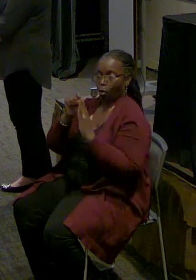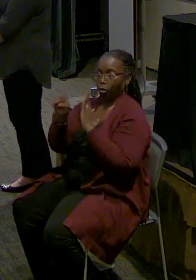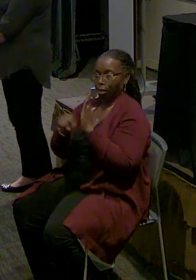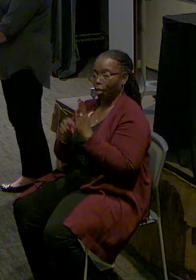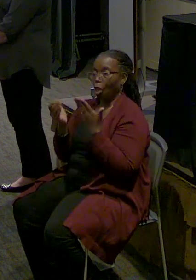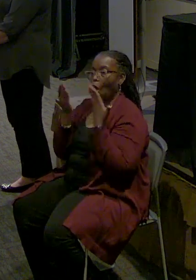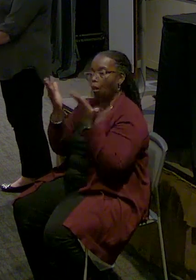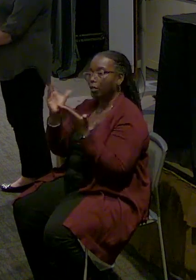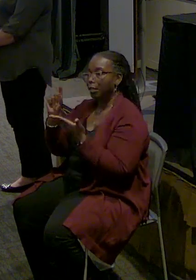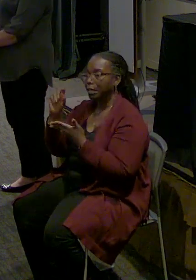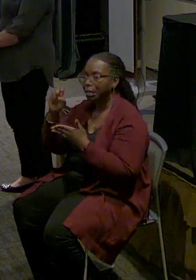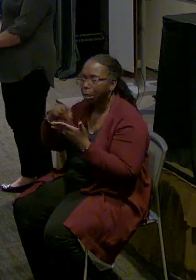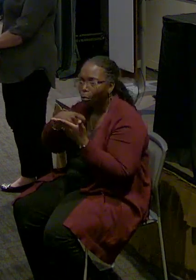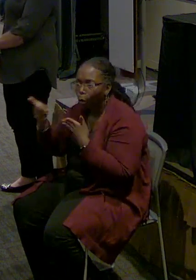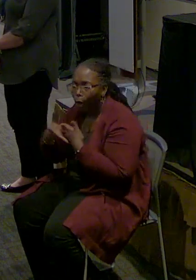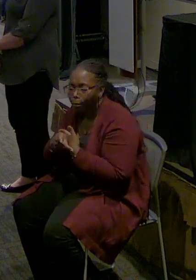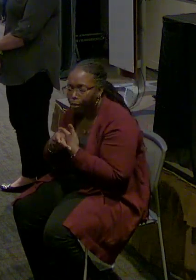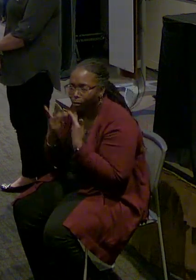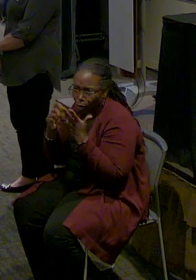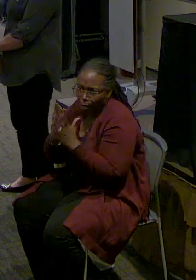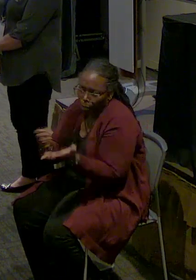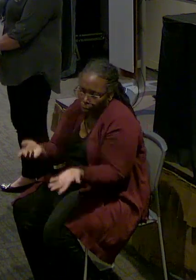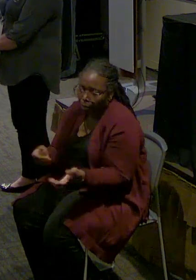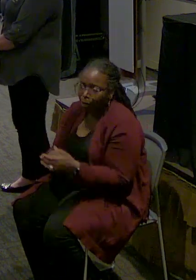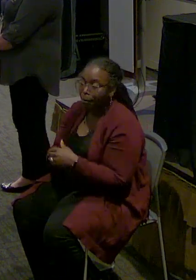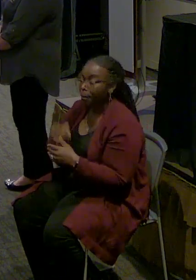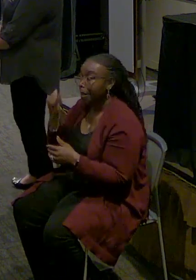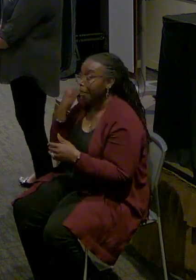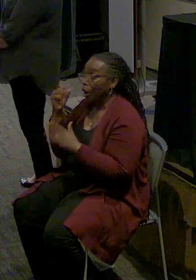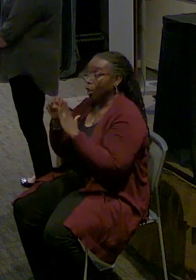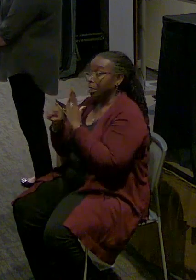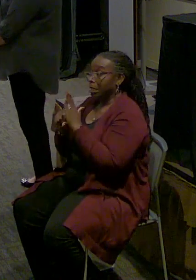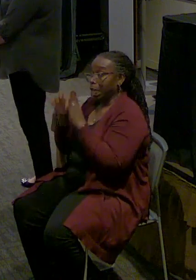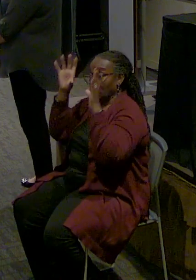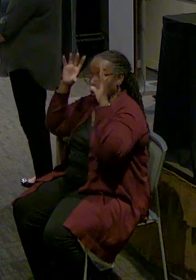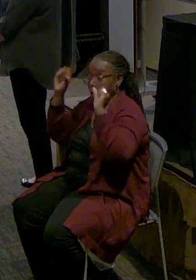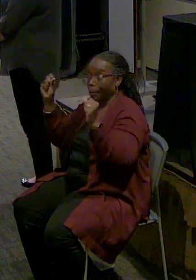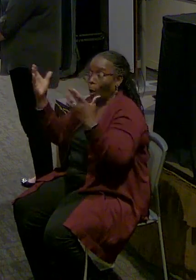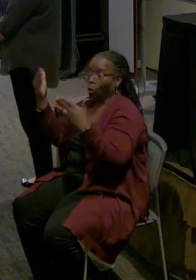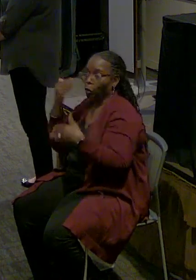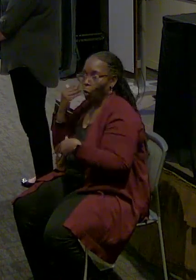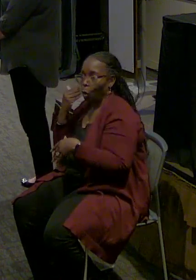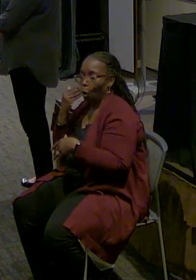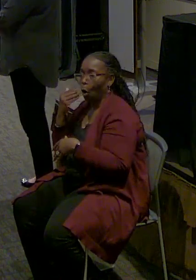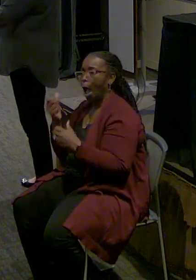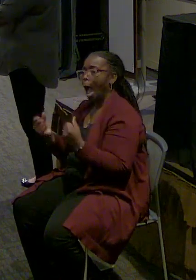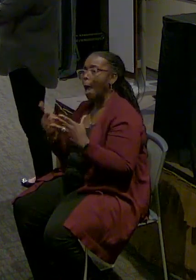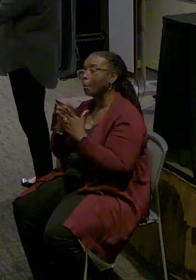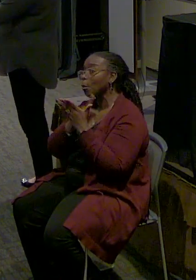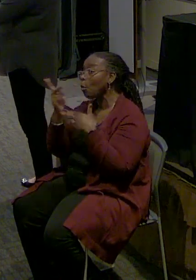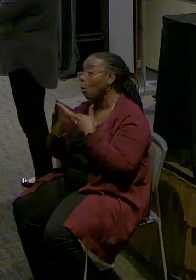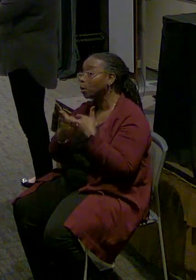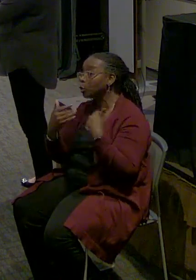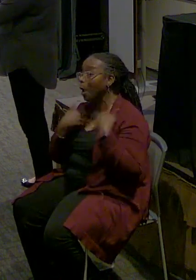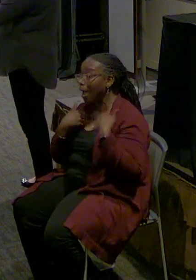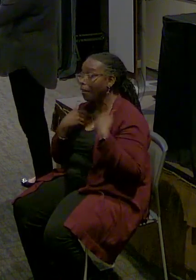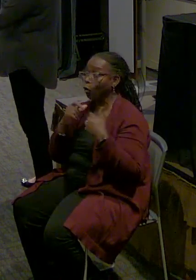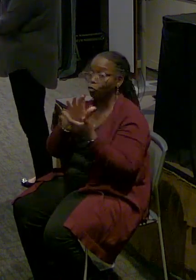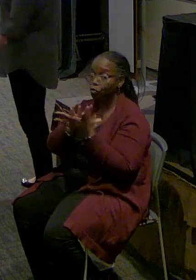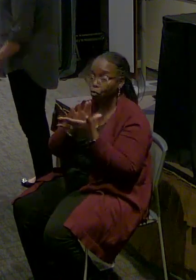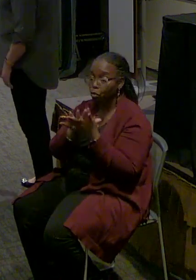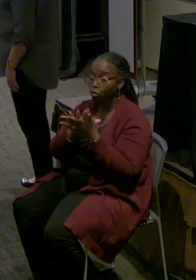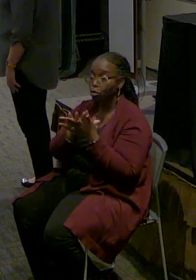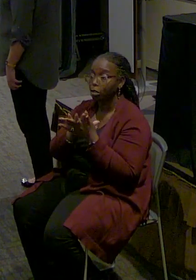that offer STEM programs, for example. So if our state superintendent wants to know how many programs we have or how many